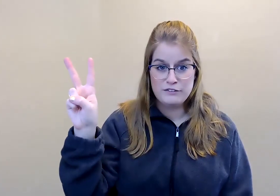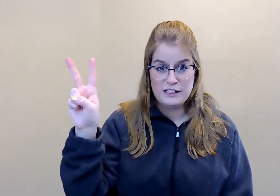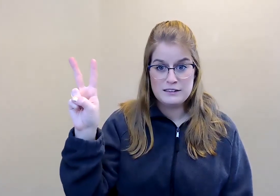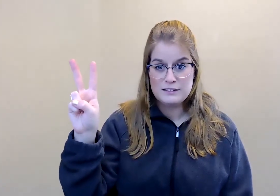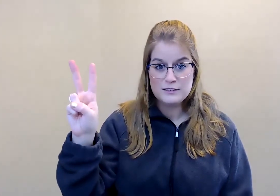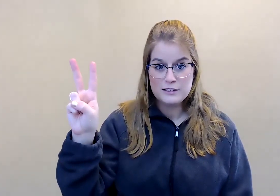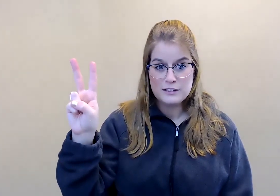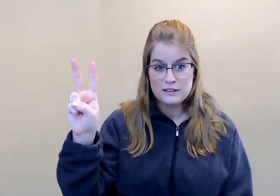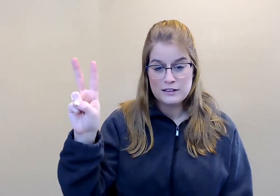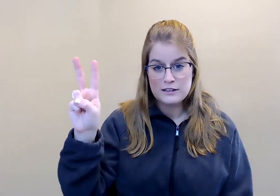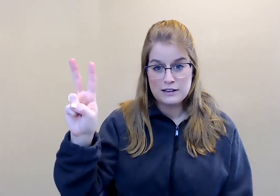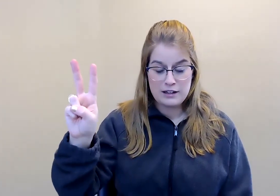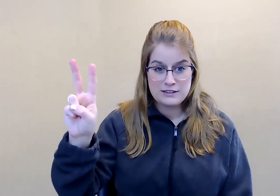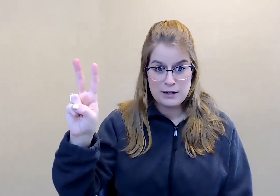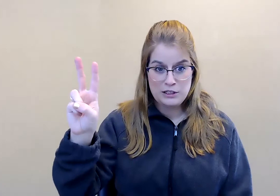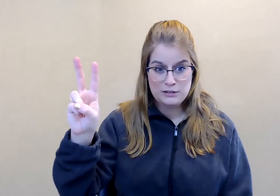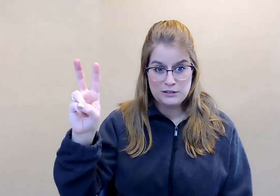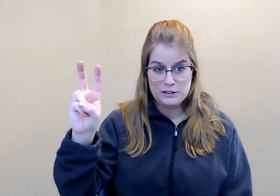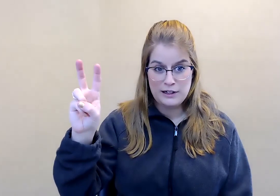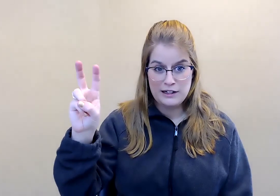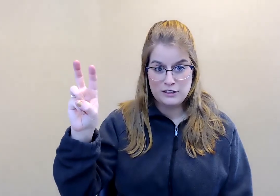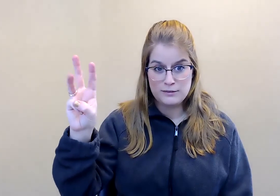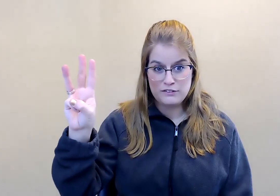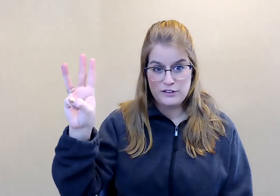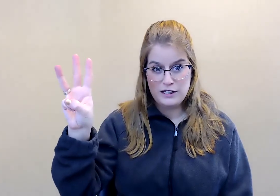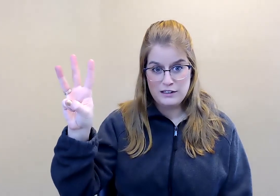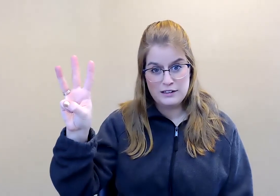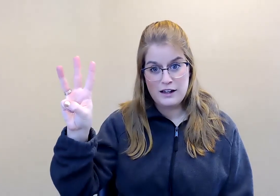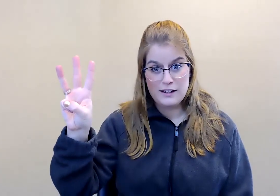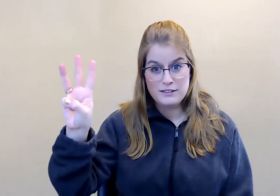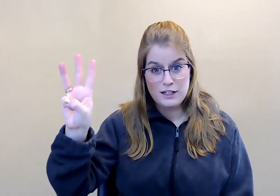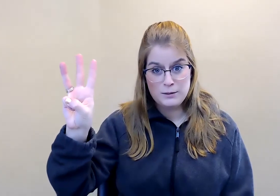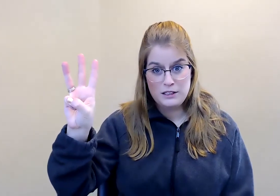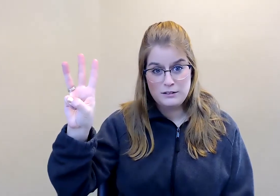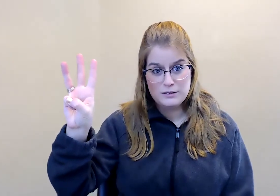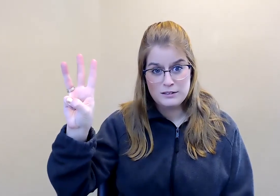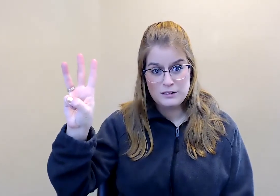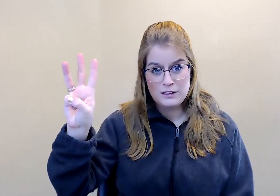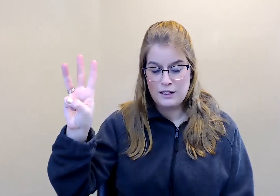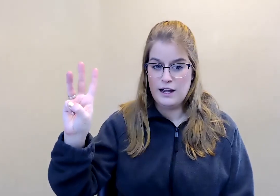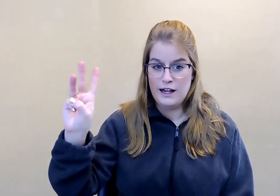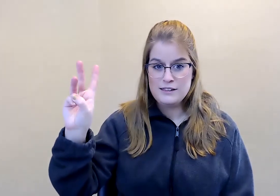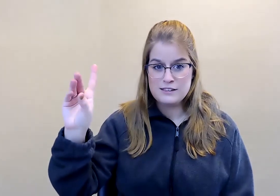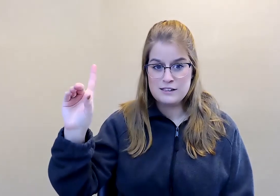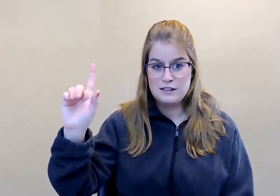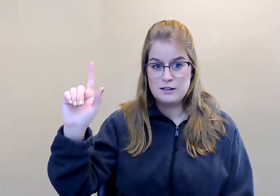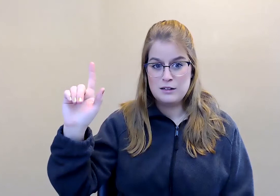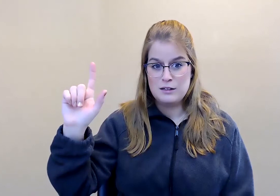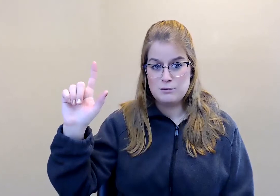V. And then W, you add in your ring finger. W. X, bring